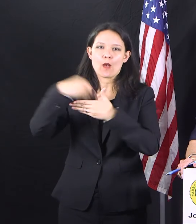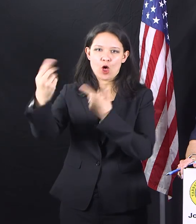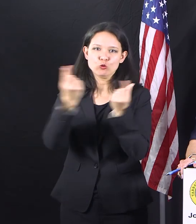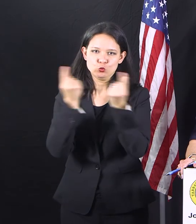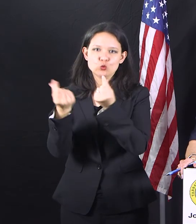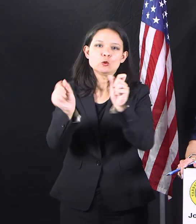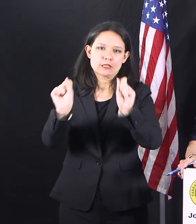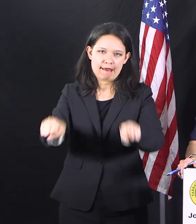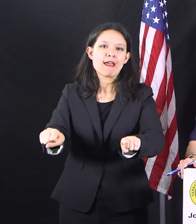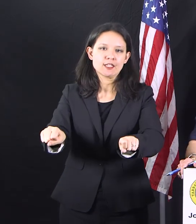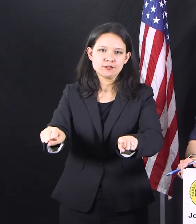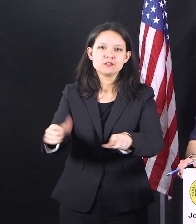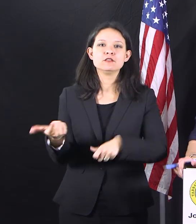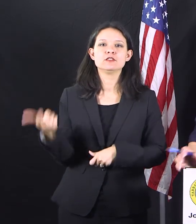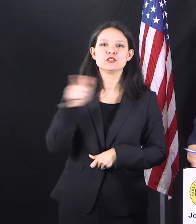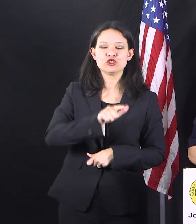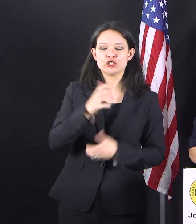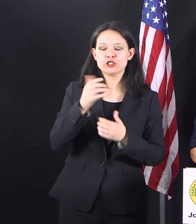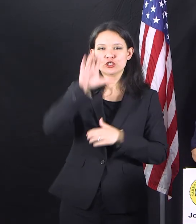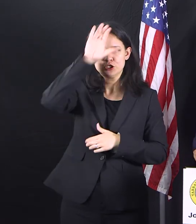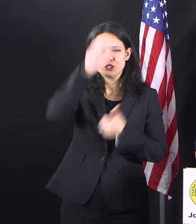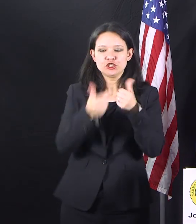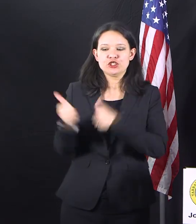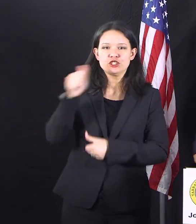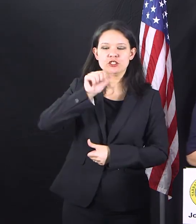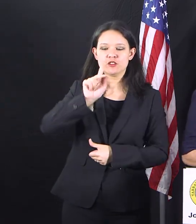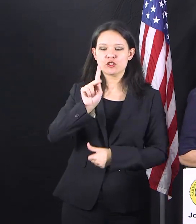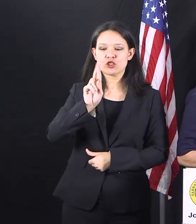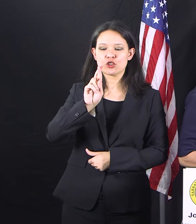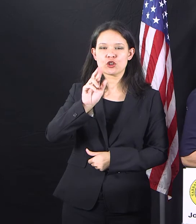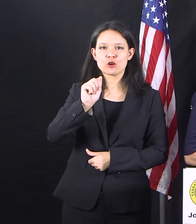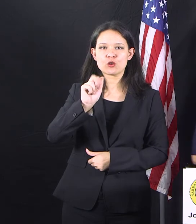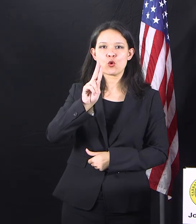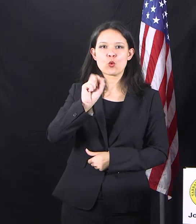Krause, who's going to also address the enforcement piece of this. Chief?